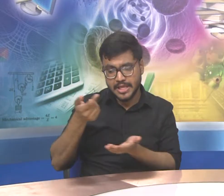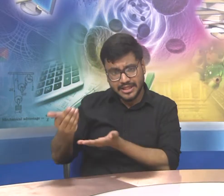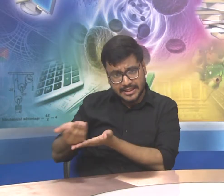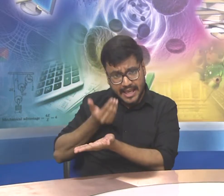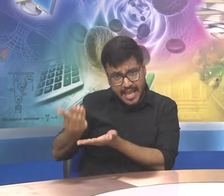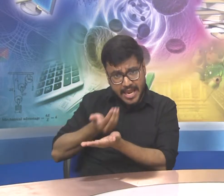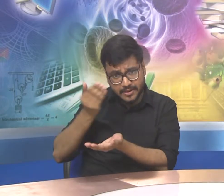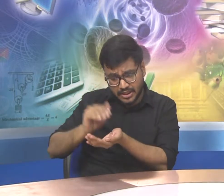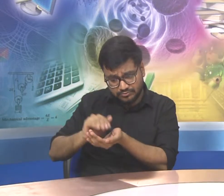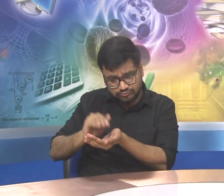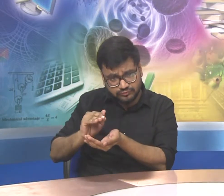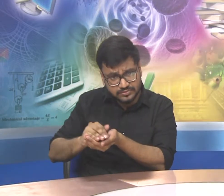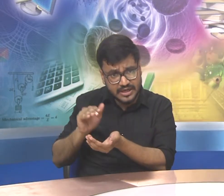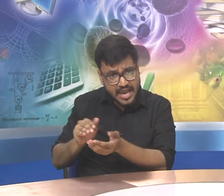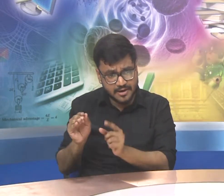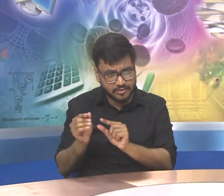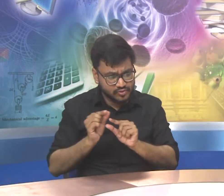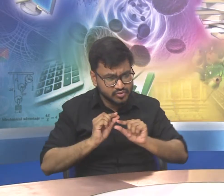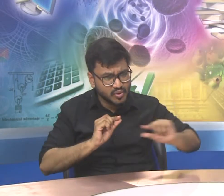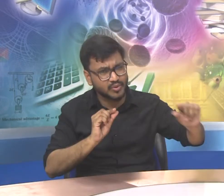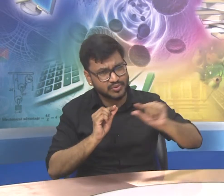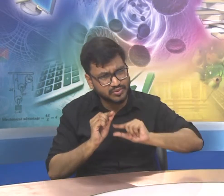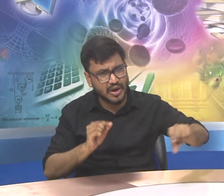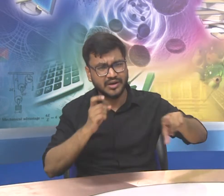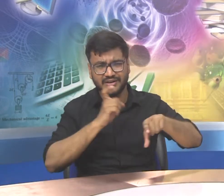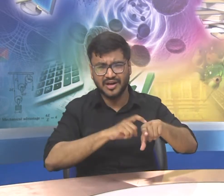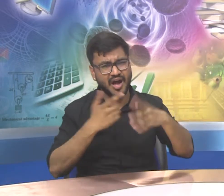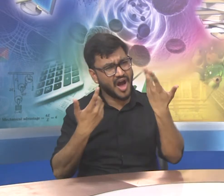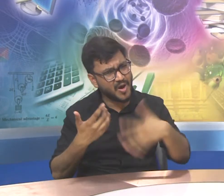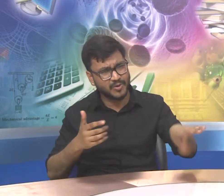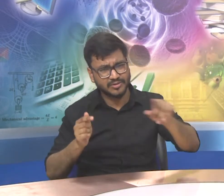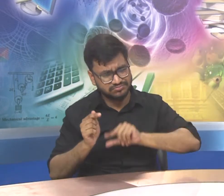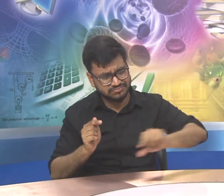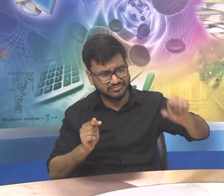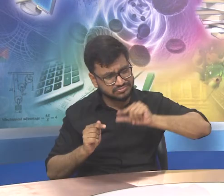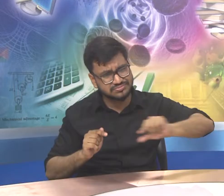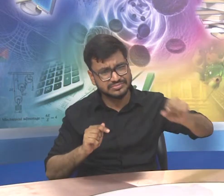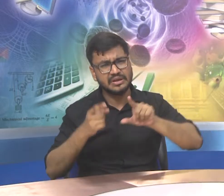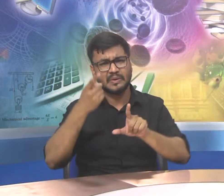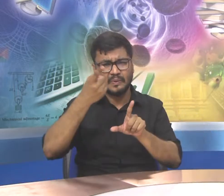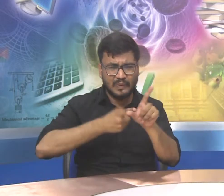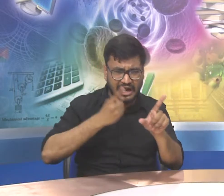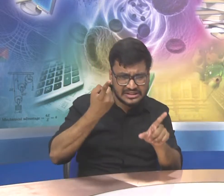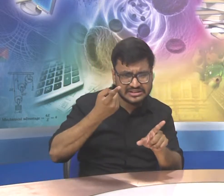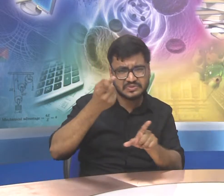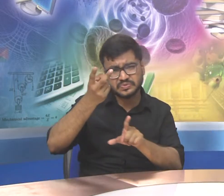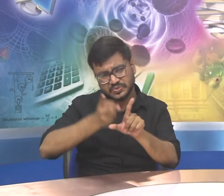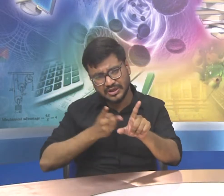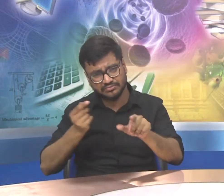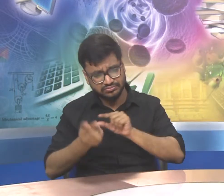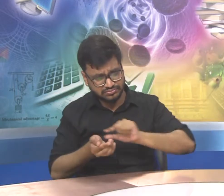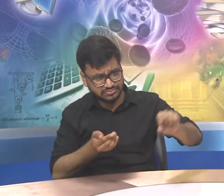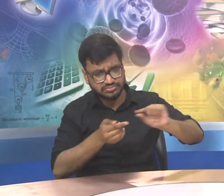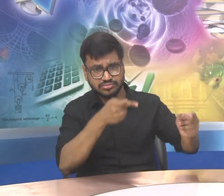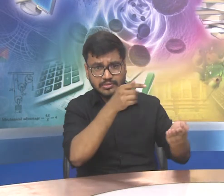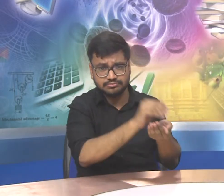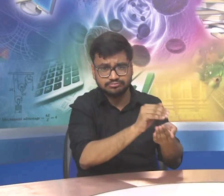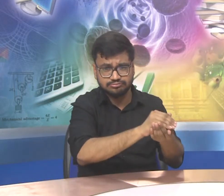can save regularly and expect to earn a fair return on the deposits